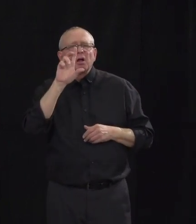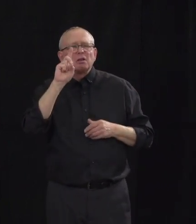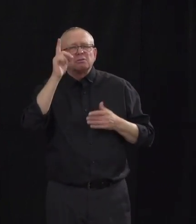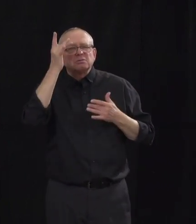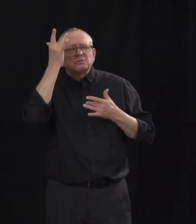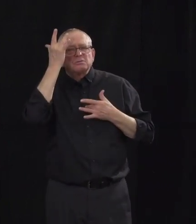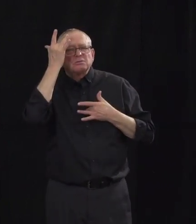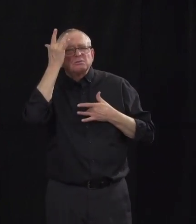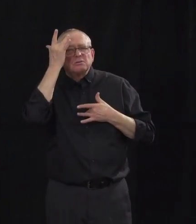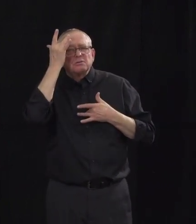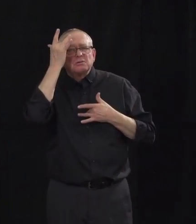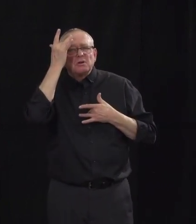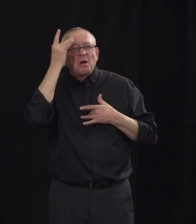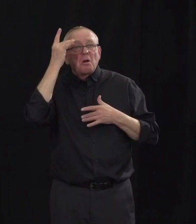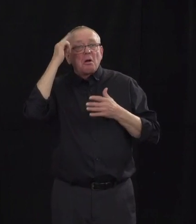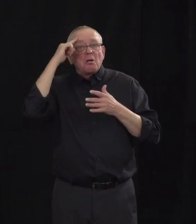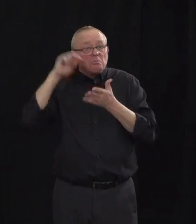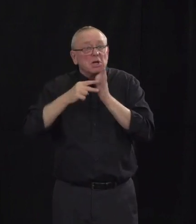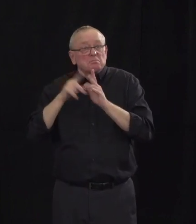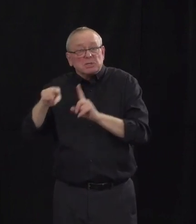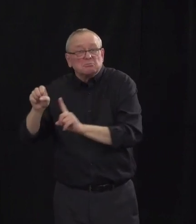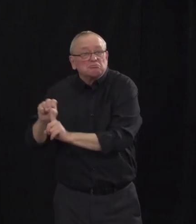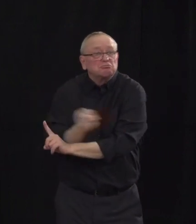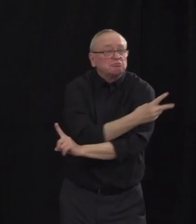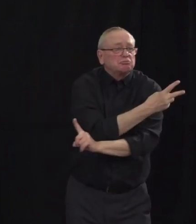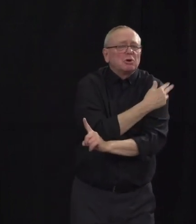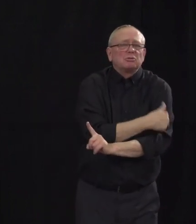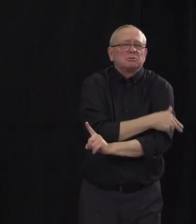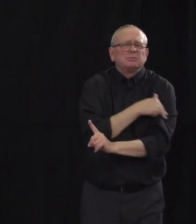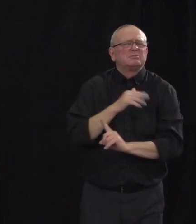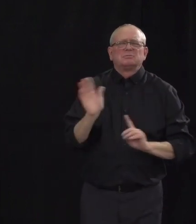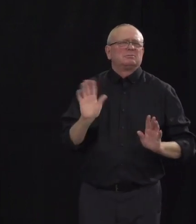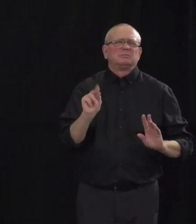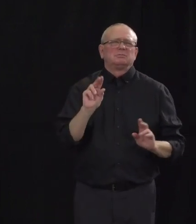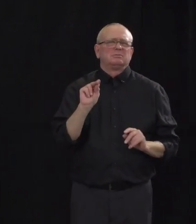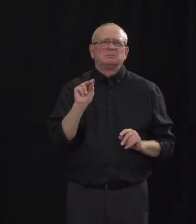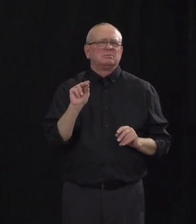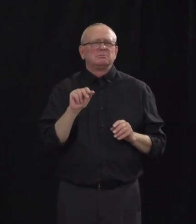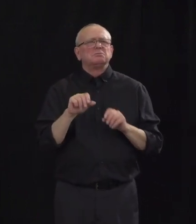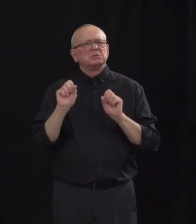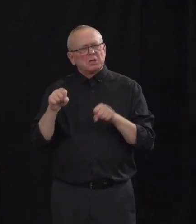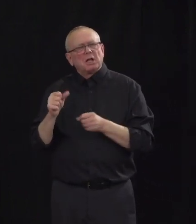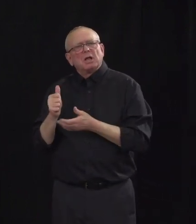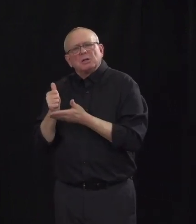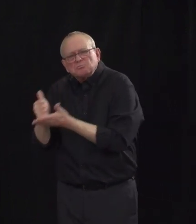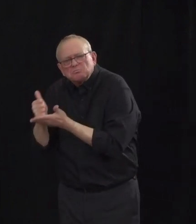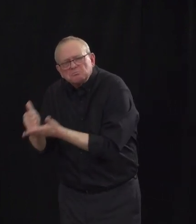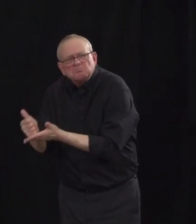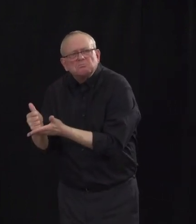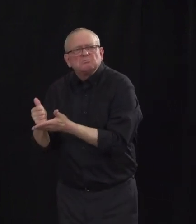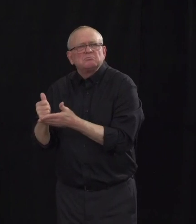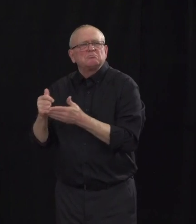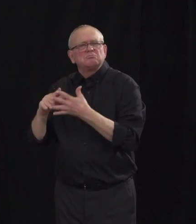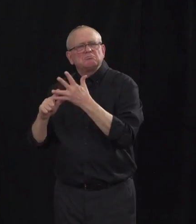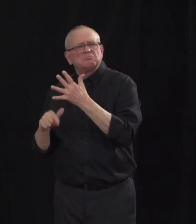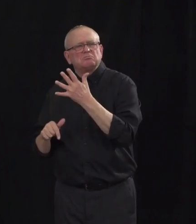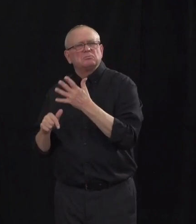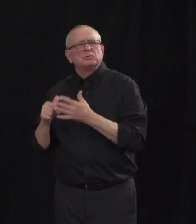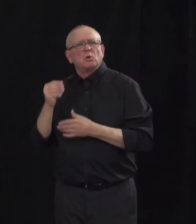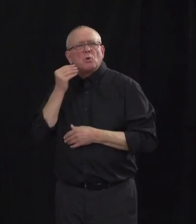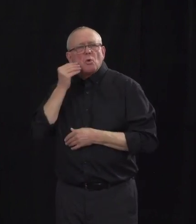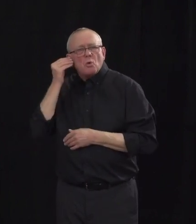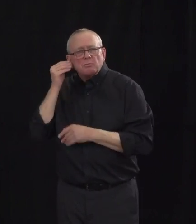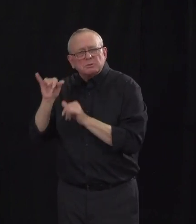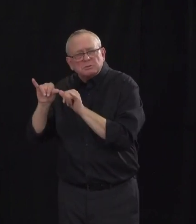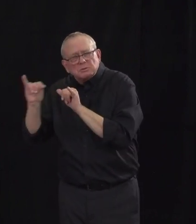appropriate care for mild or even moderate illness in place in the facility, that's their home, and that's the most appropriate place for them to receive